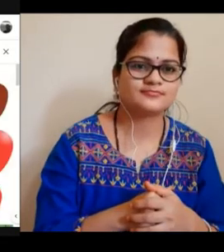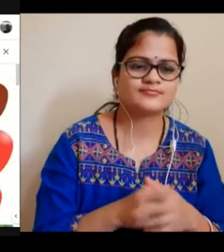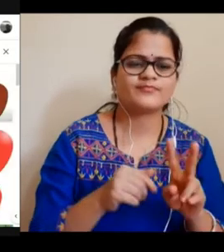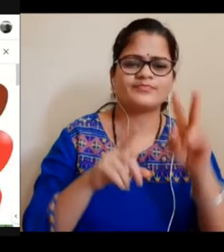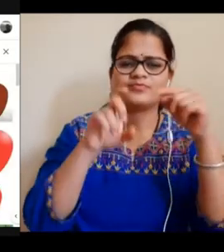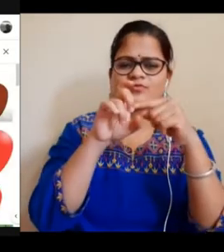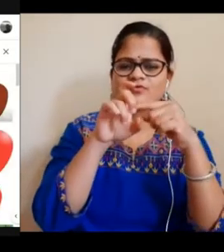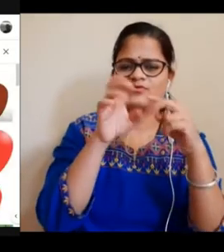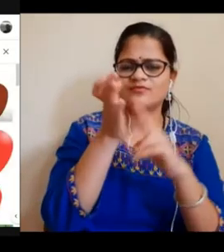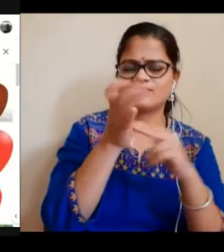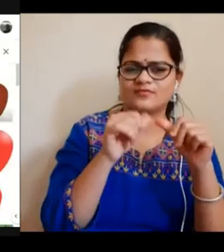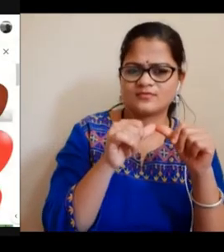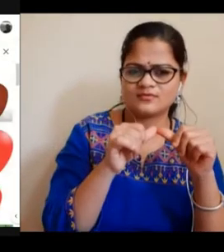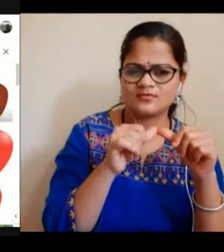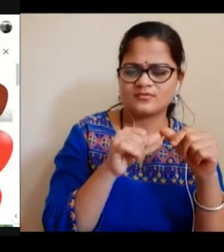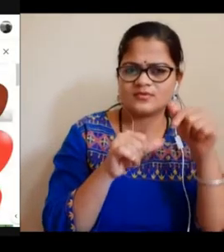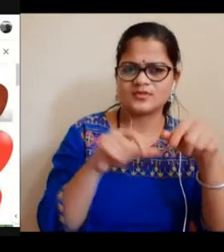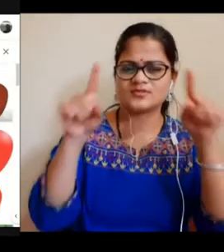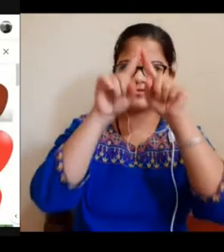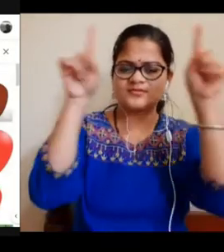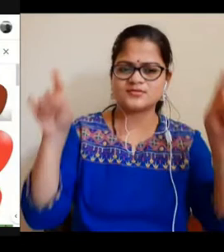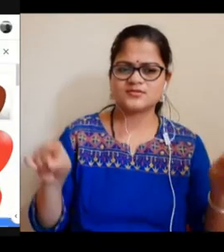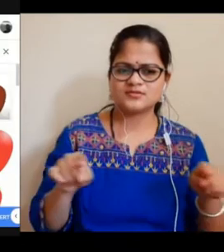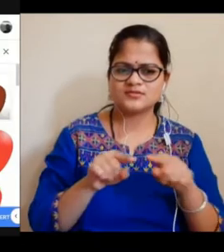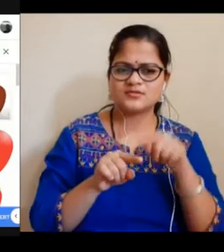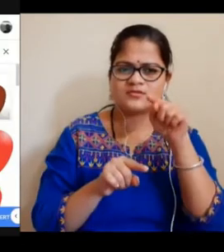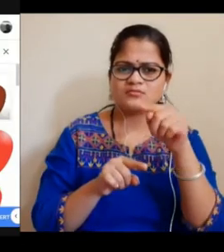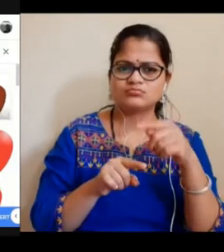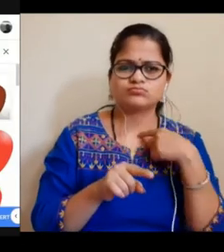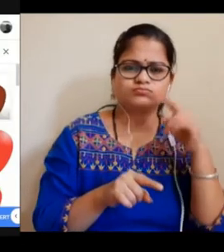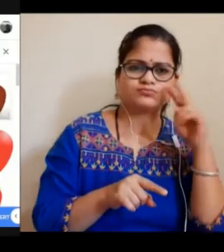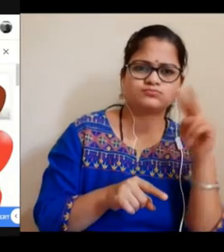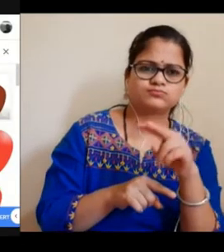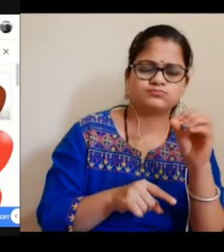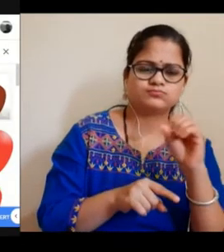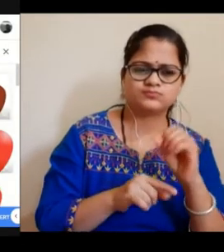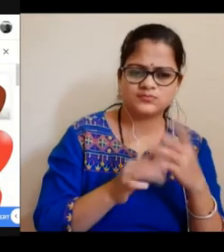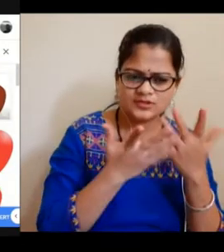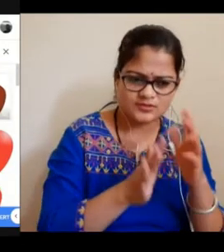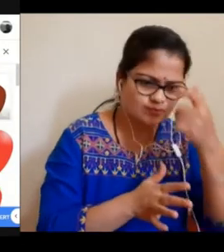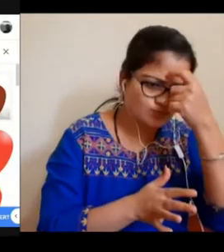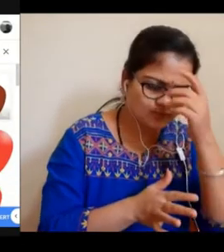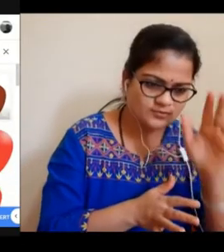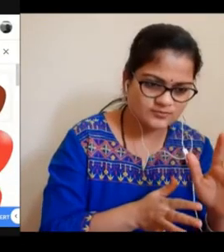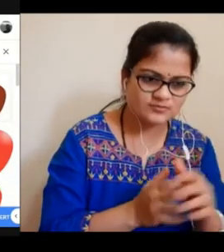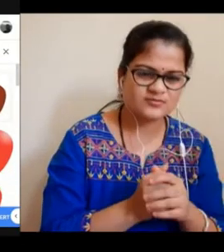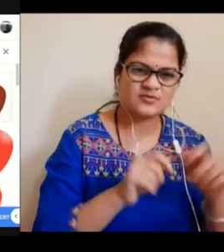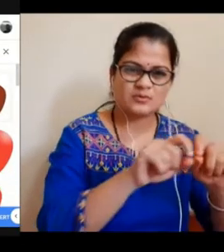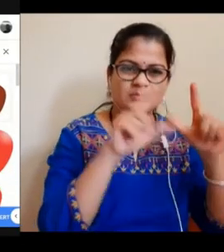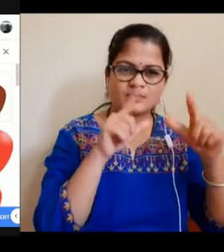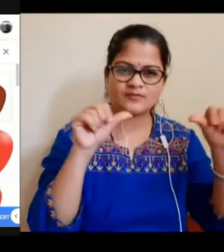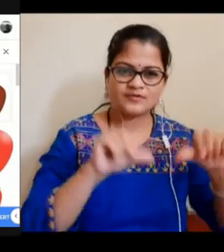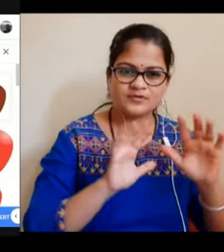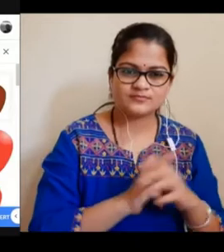Veena, I don't see you on this file. Are you having problem